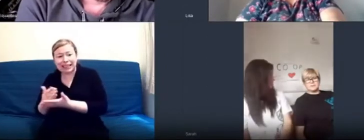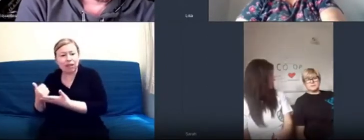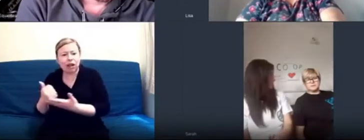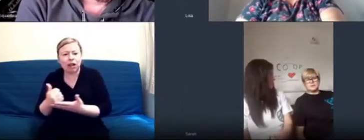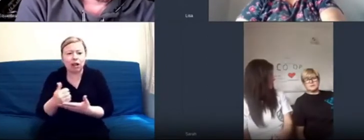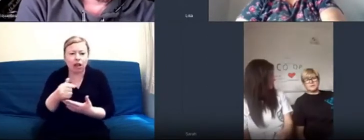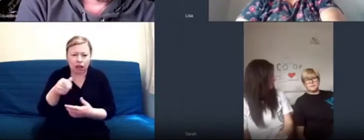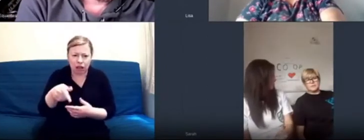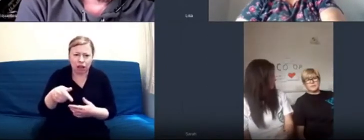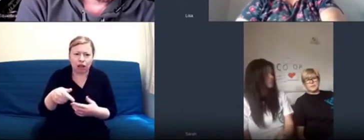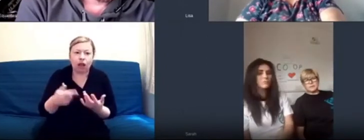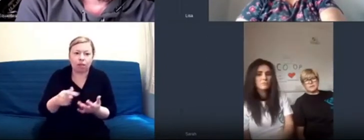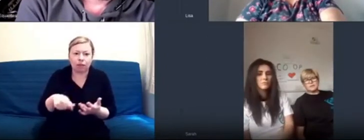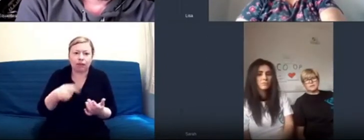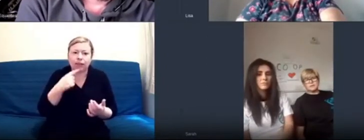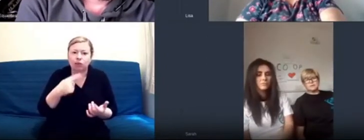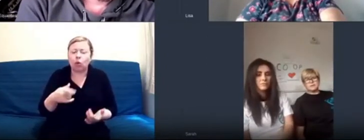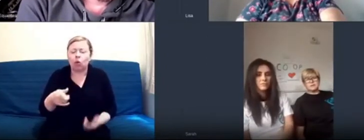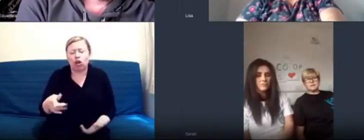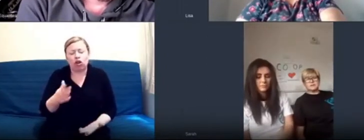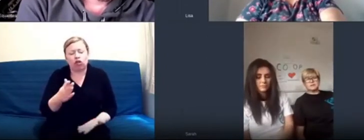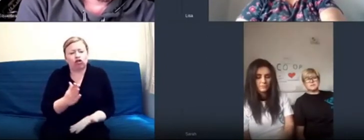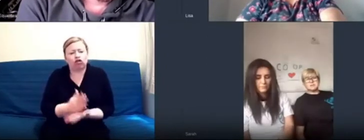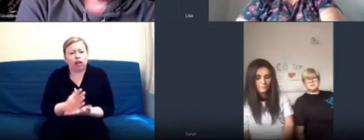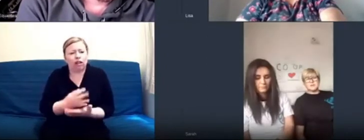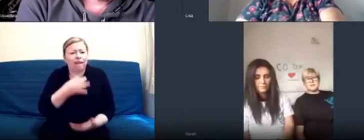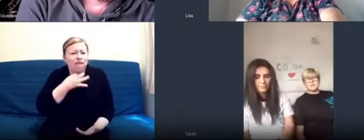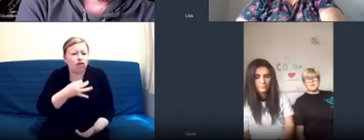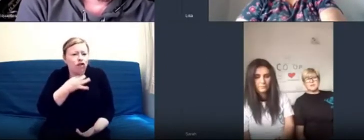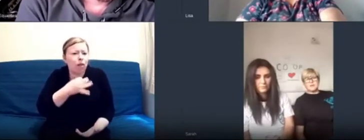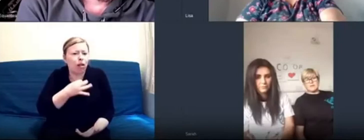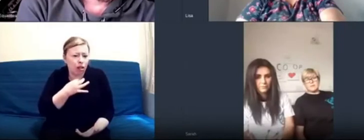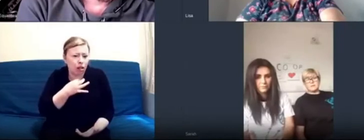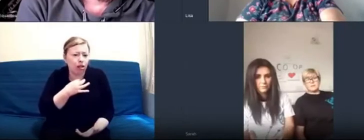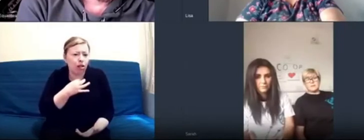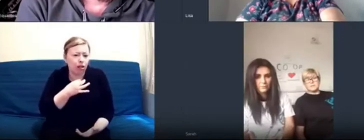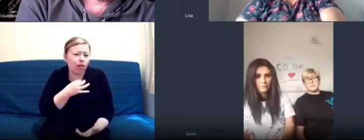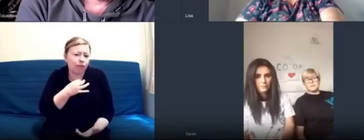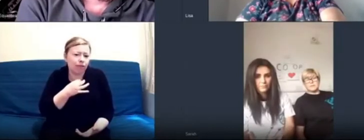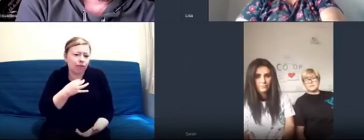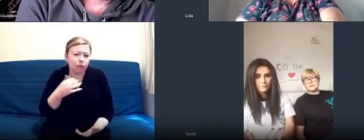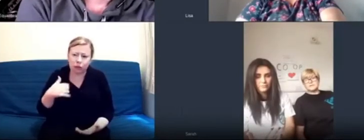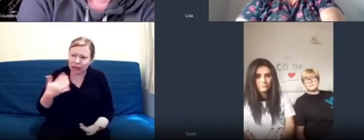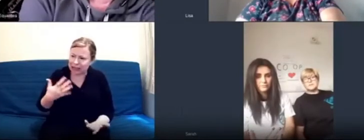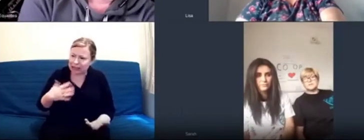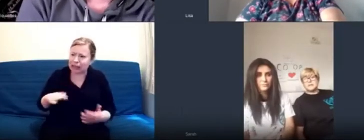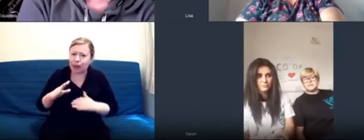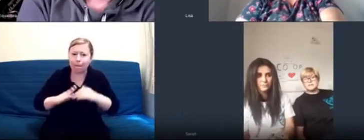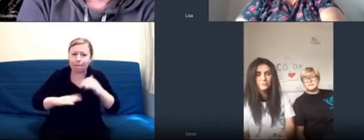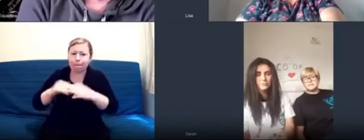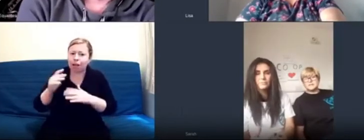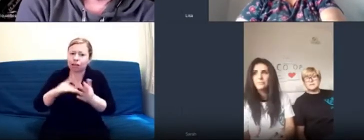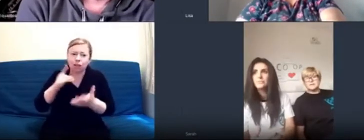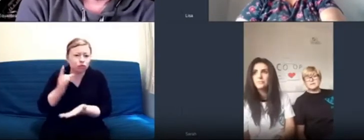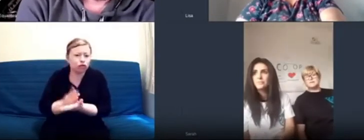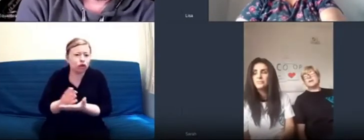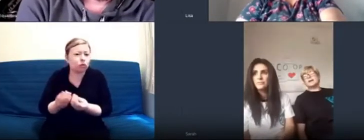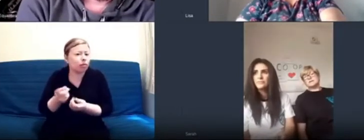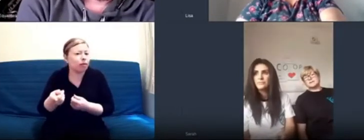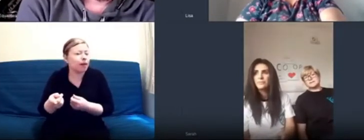very vulnerable. There's a lot of vulnerable people, and you know, to build that trust with them, you know, even if it is once a week